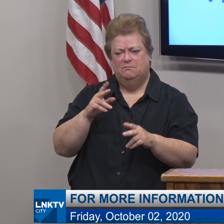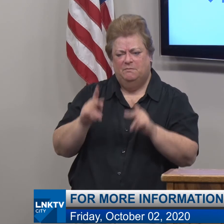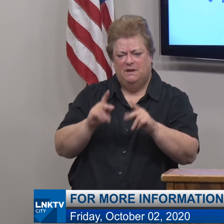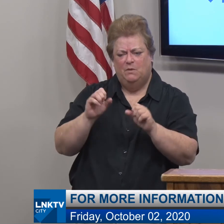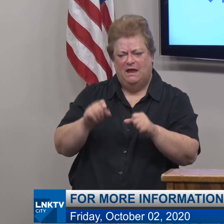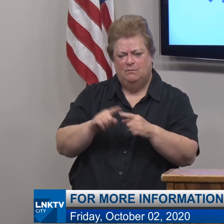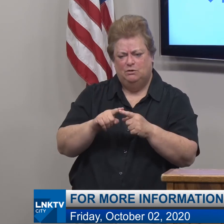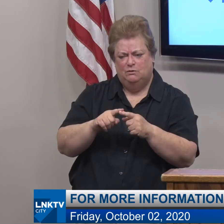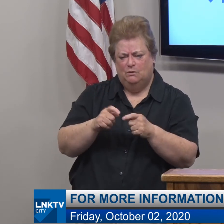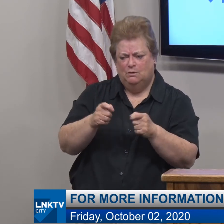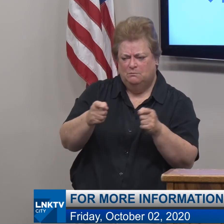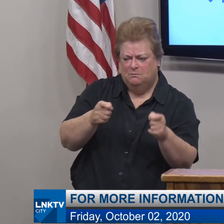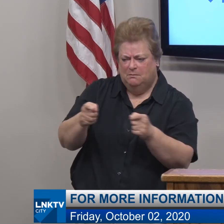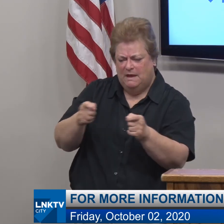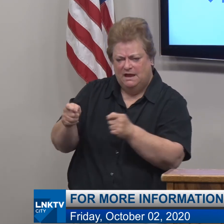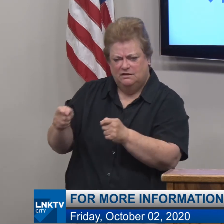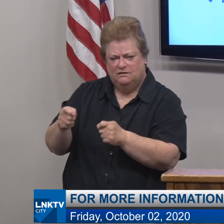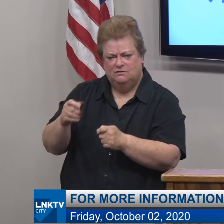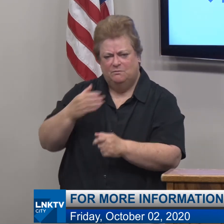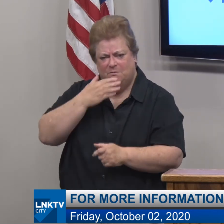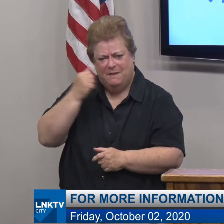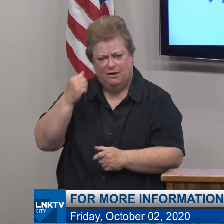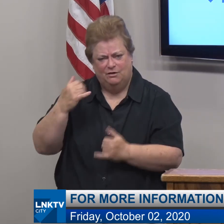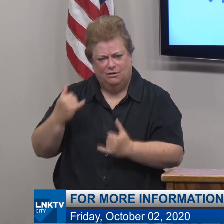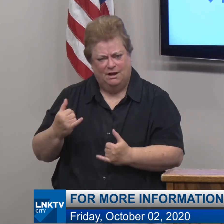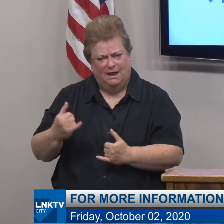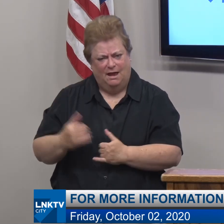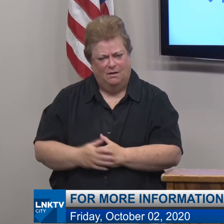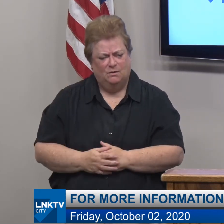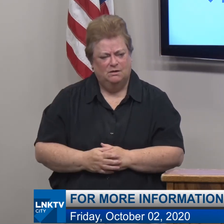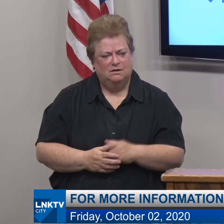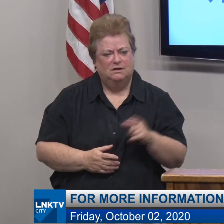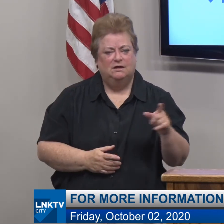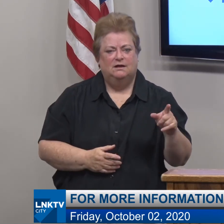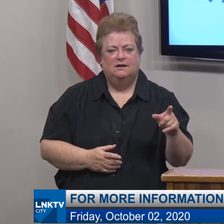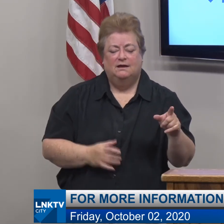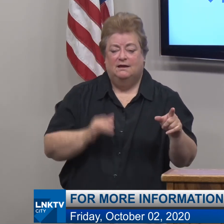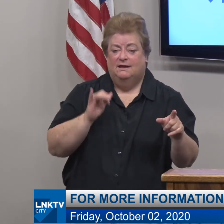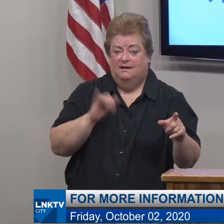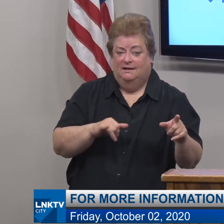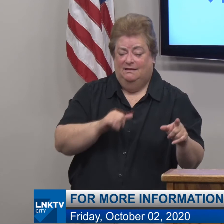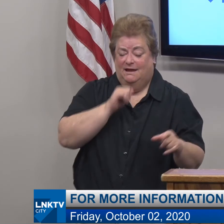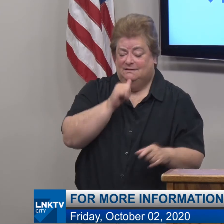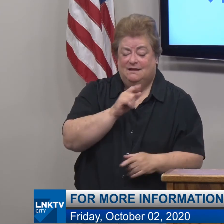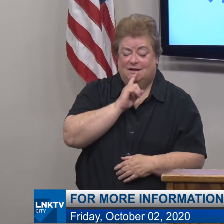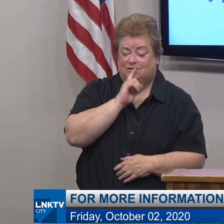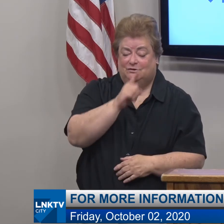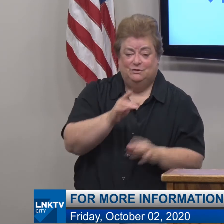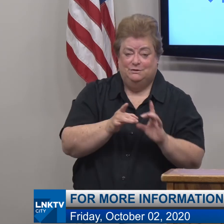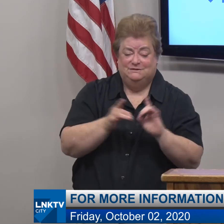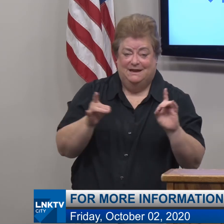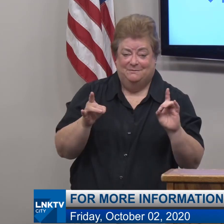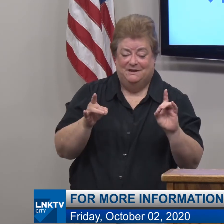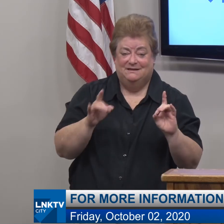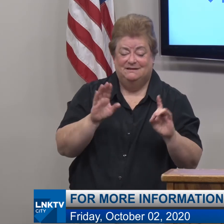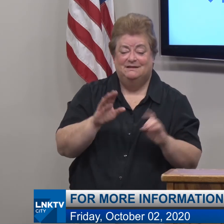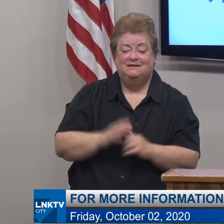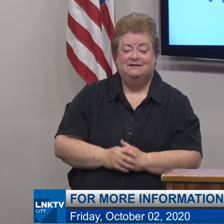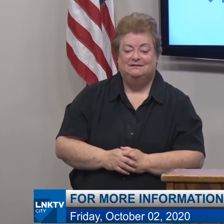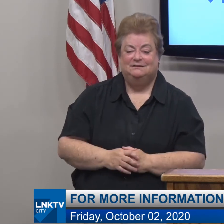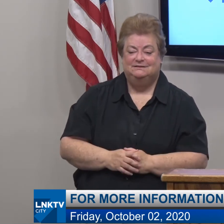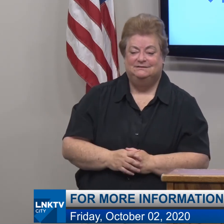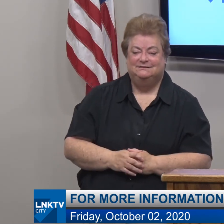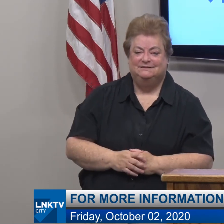now than it was before. Andrew, that is really not a true statement. We